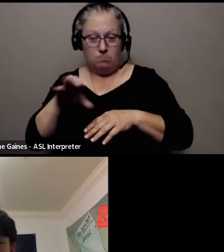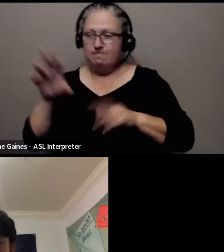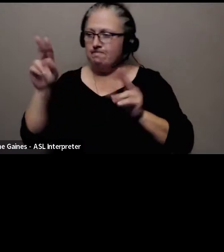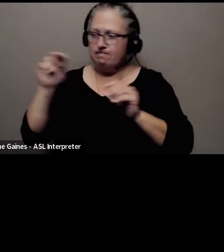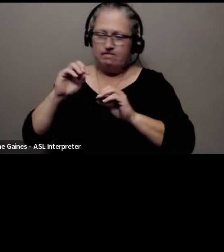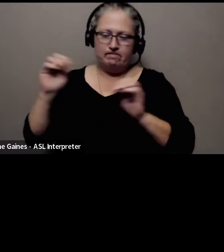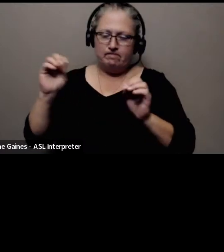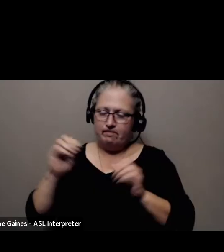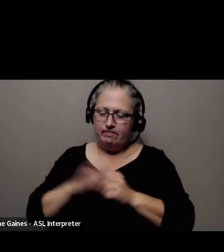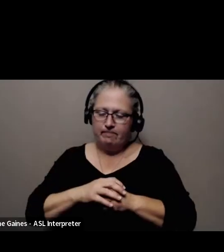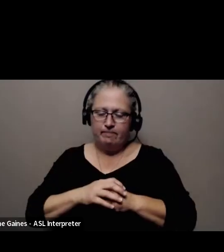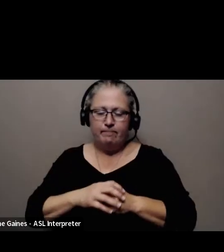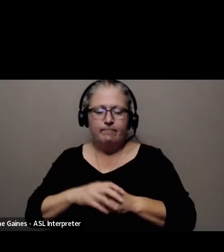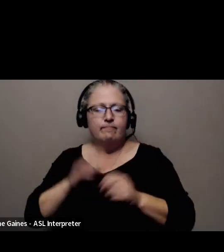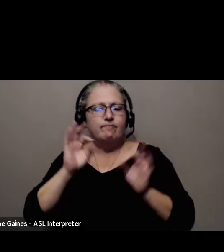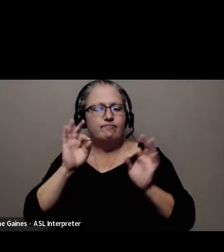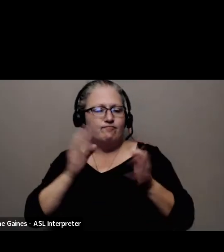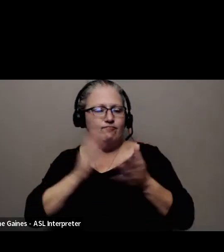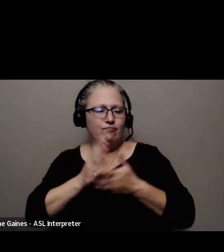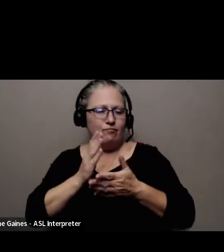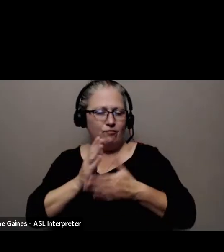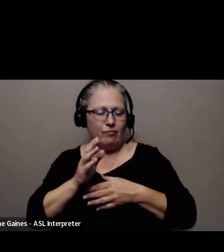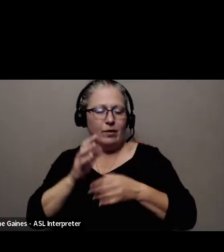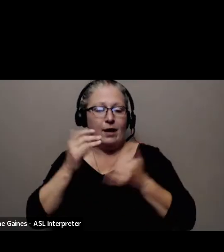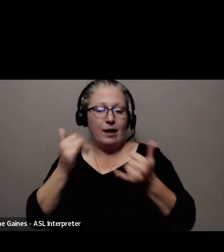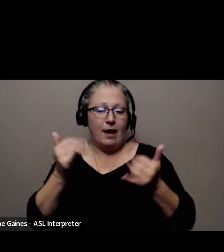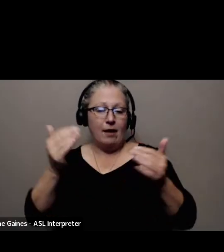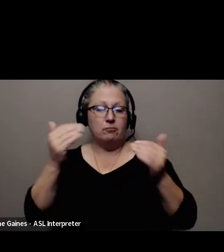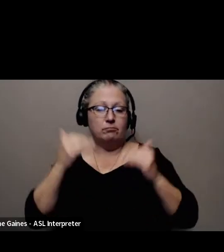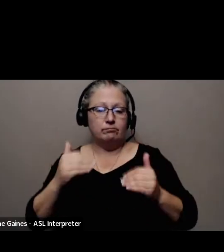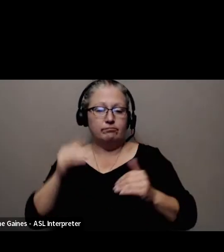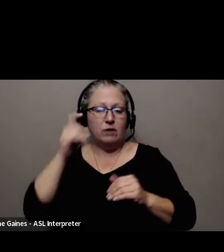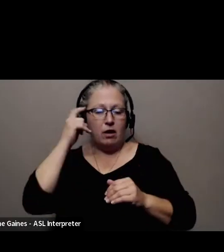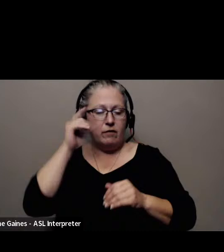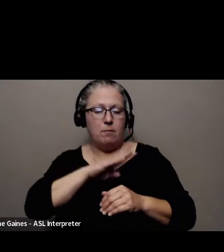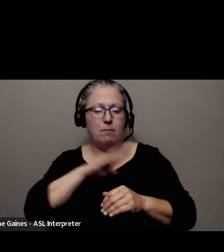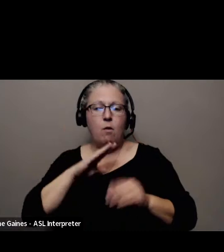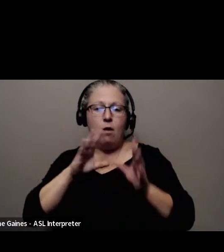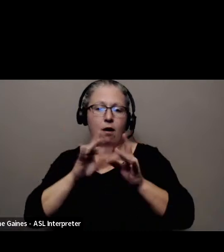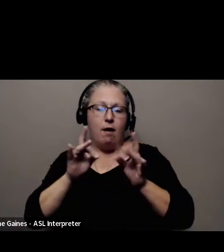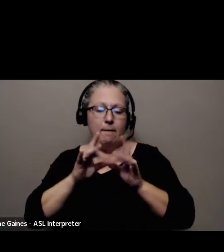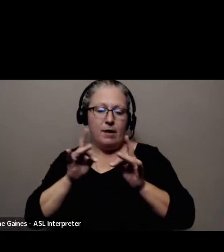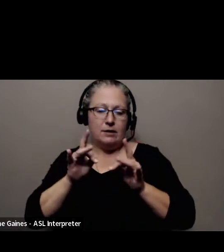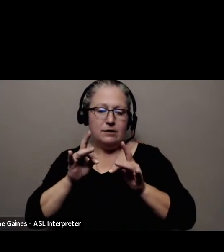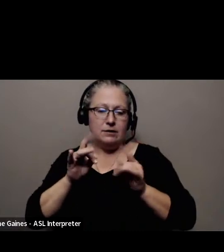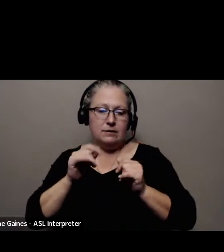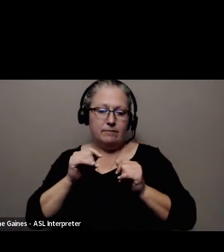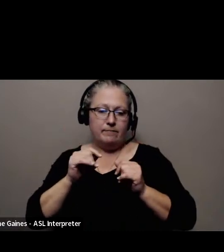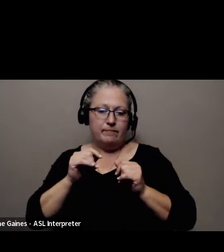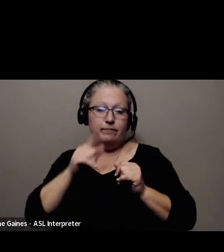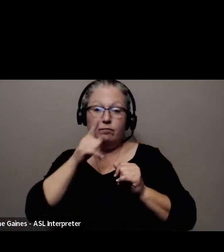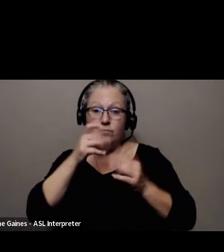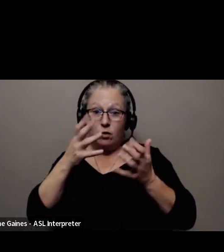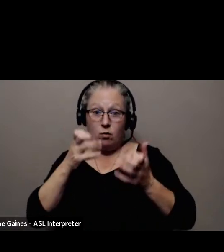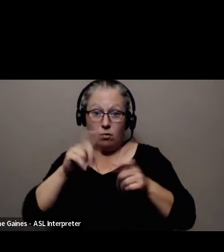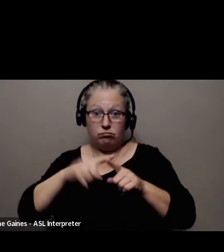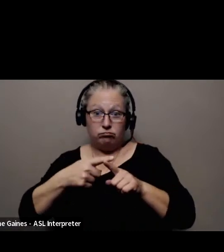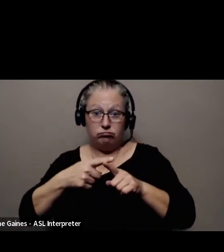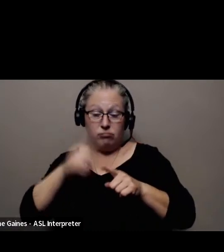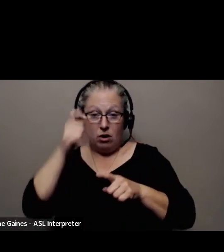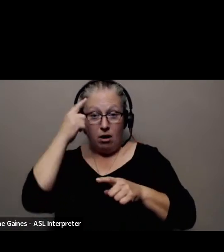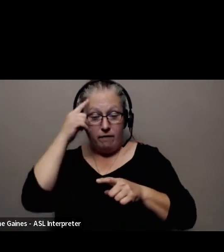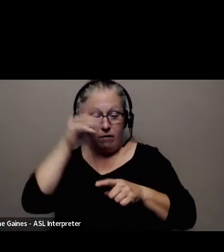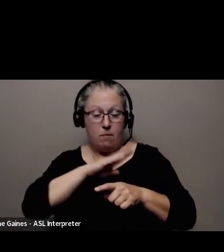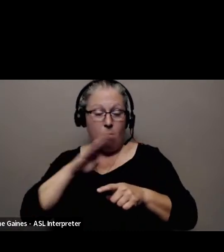not. Okay, great. All right, we will go on to governing board comments. Who would like to begin with the governing